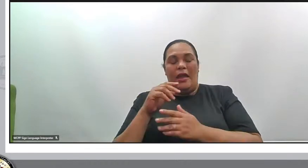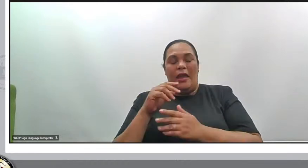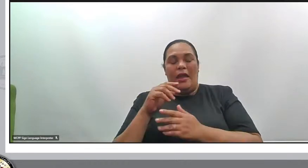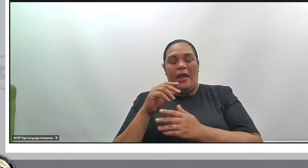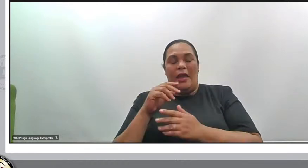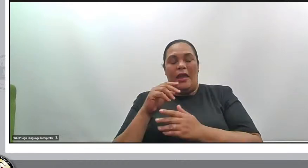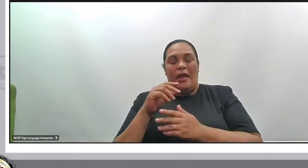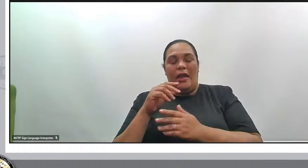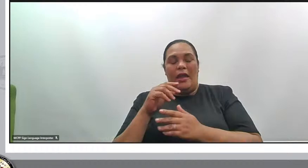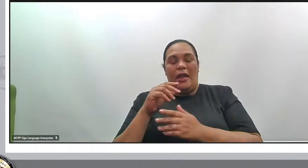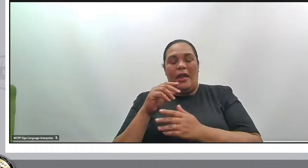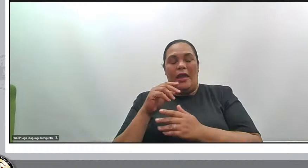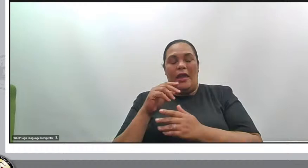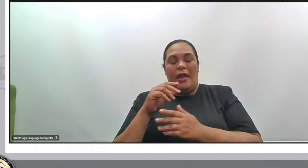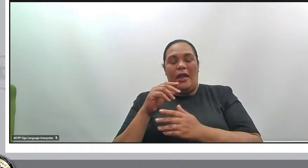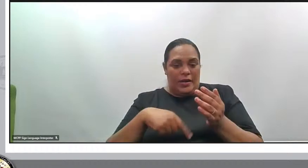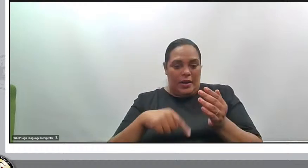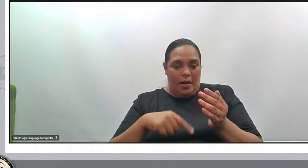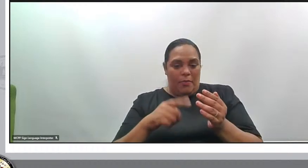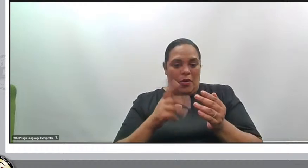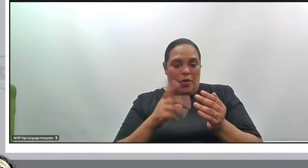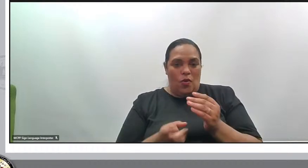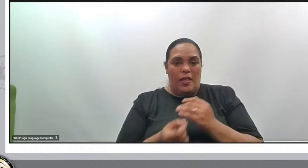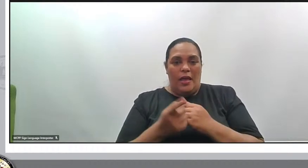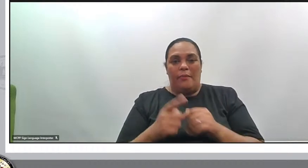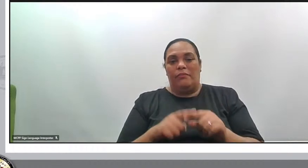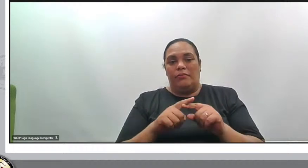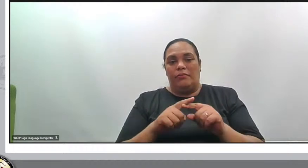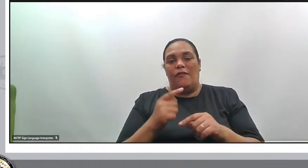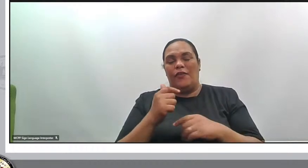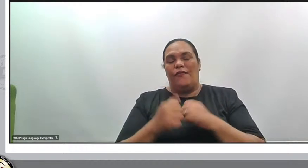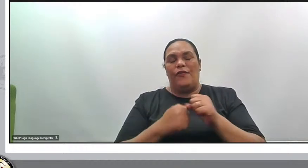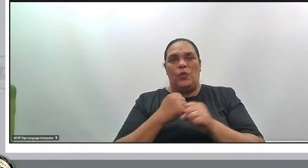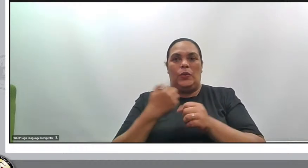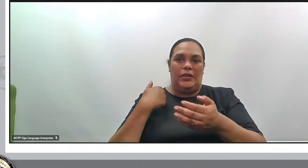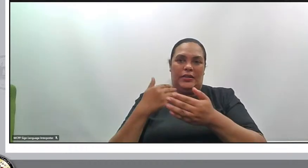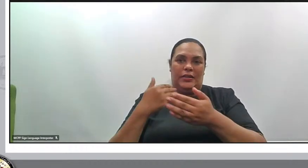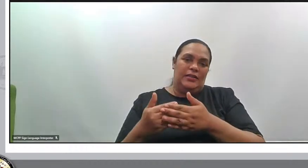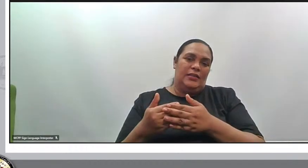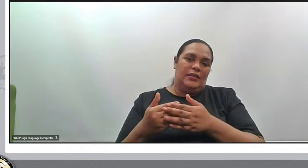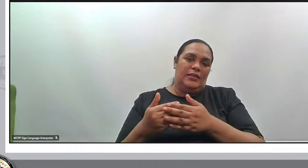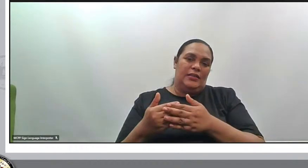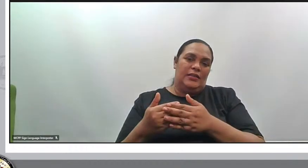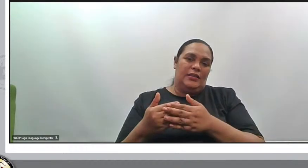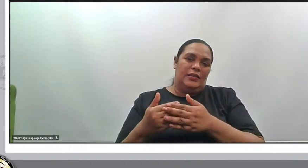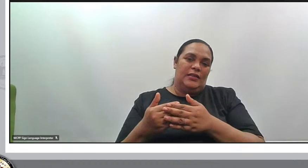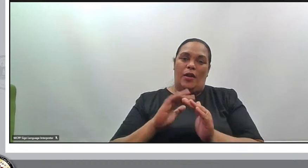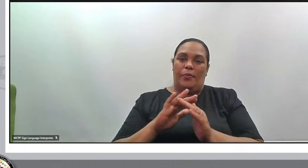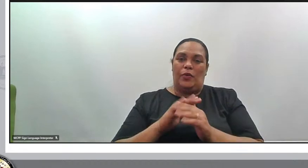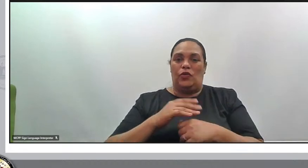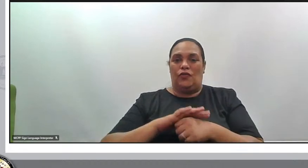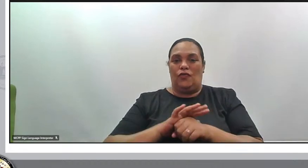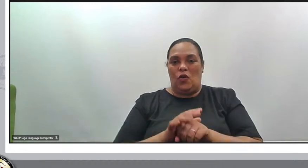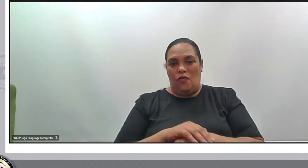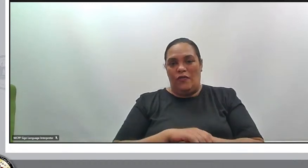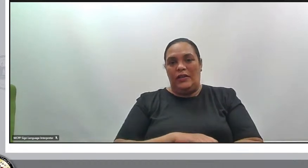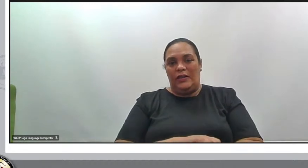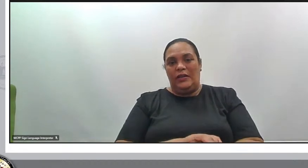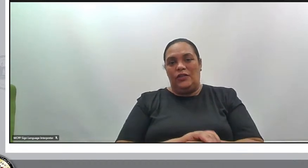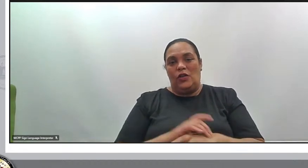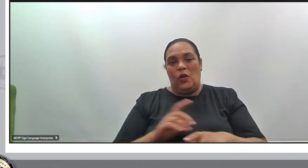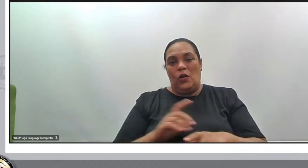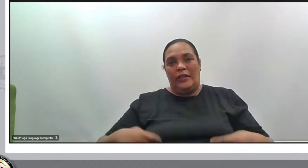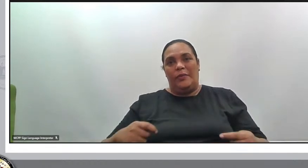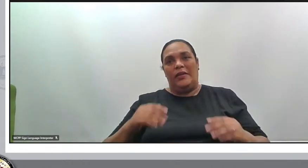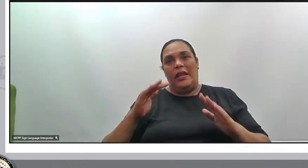well, where the new contract is coming into play. The expenditure for the past few years has been a bit less due to the pandemic, and the expenditure being less than